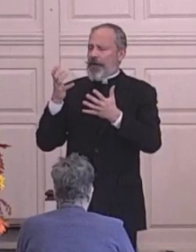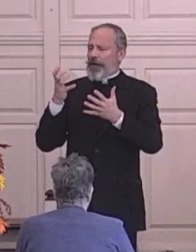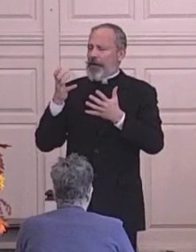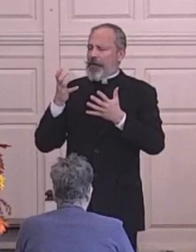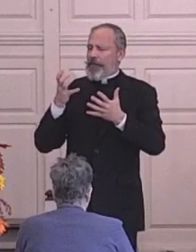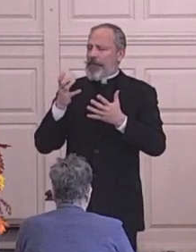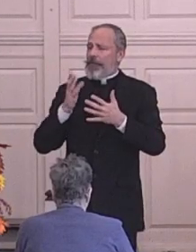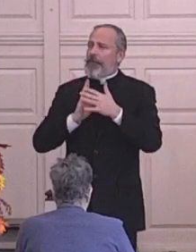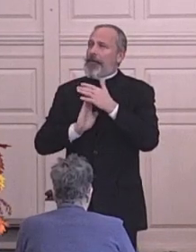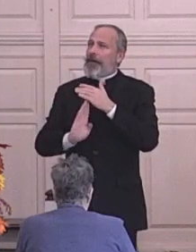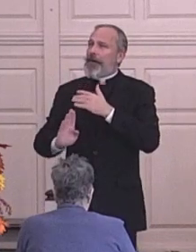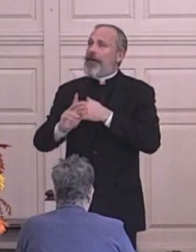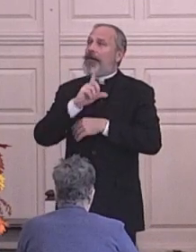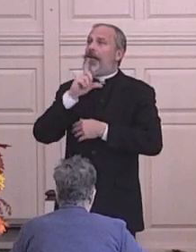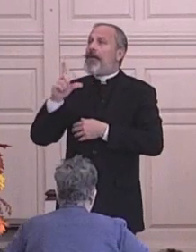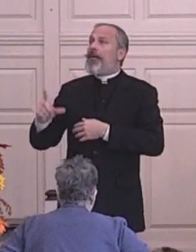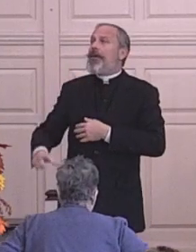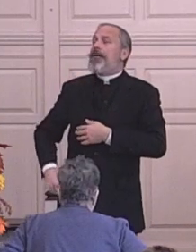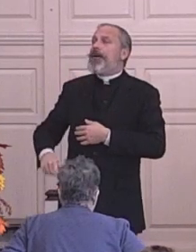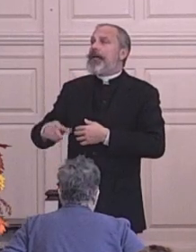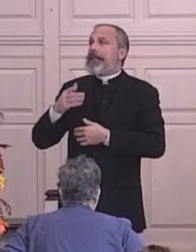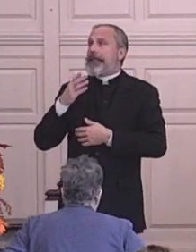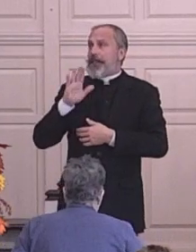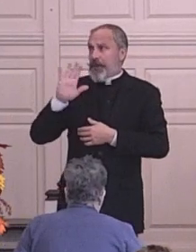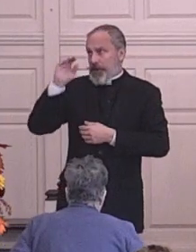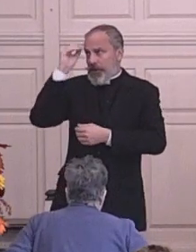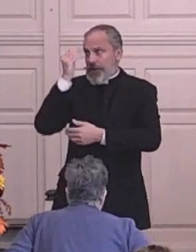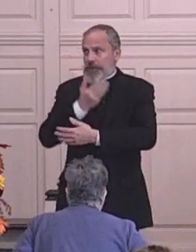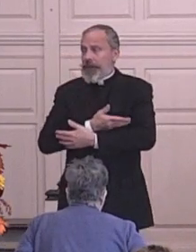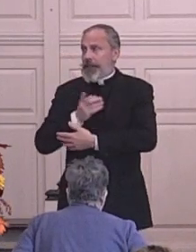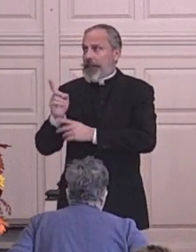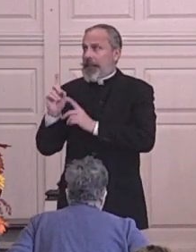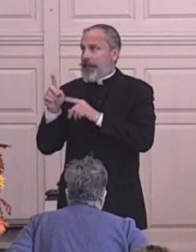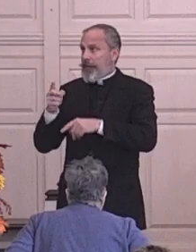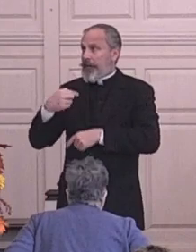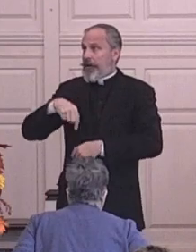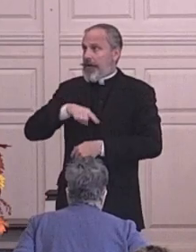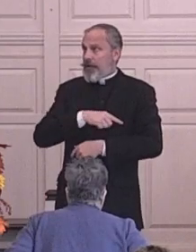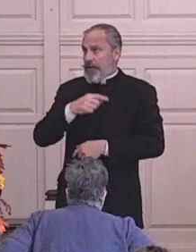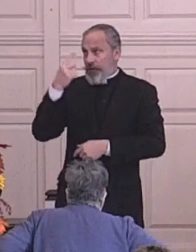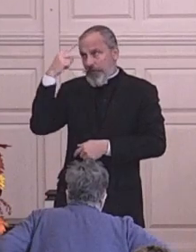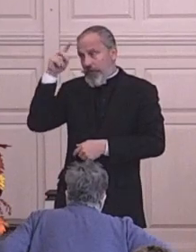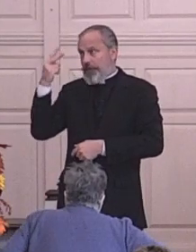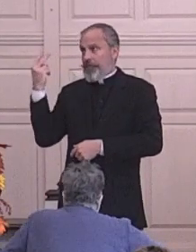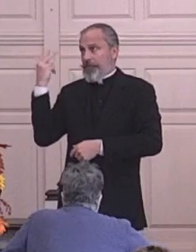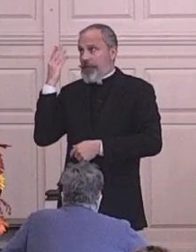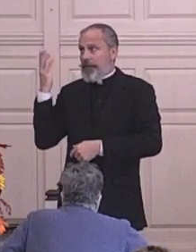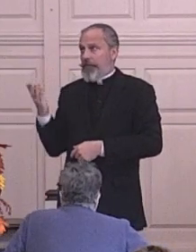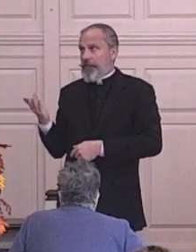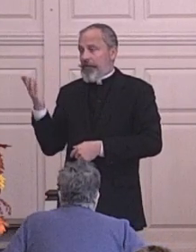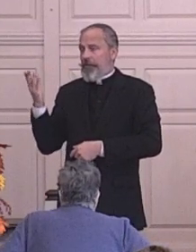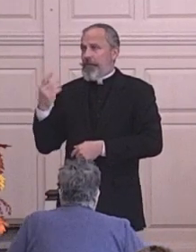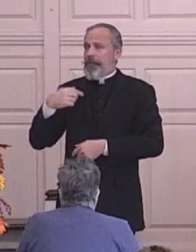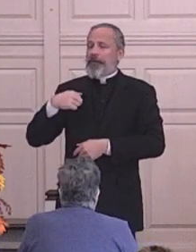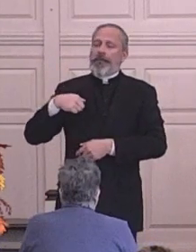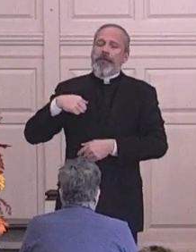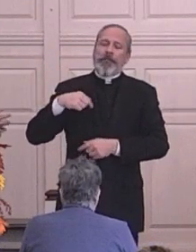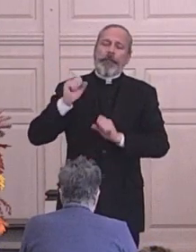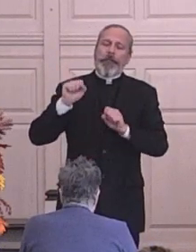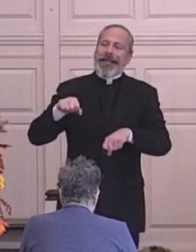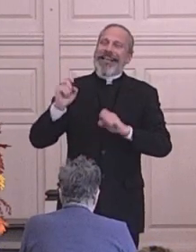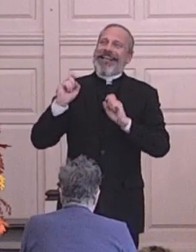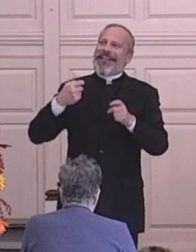Lord, that what your Son commanded us to do in memory of him may bring